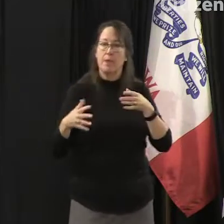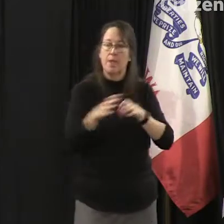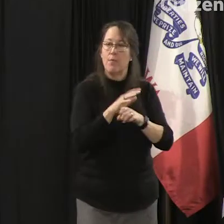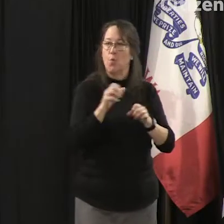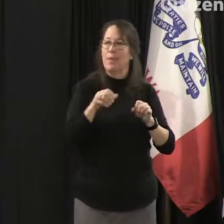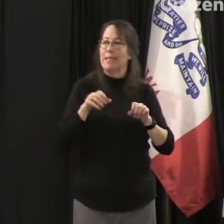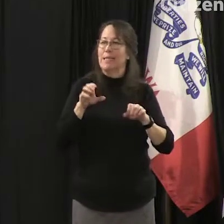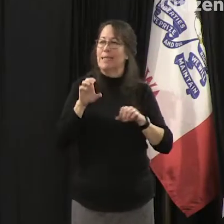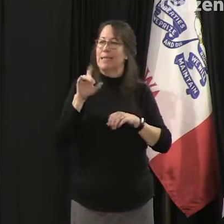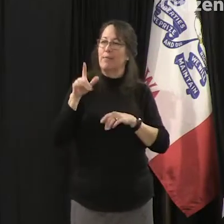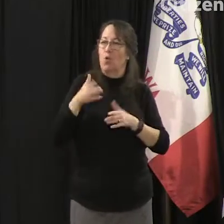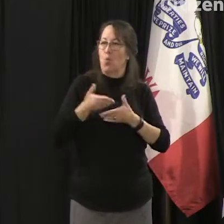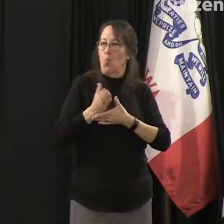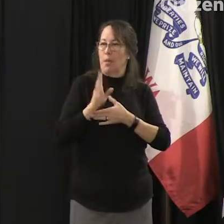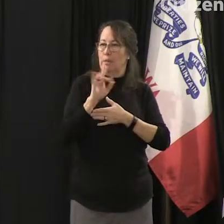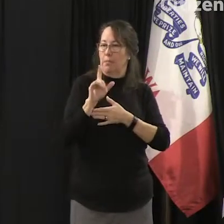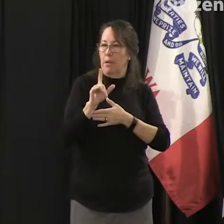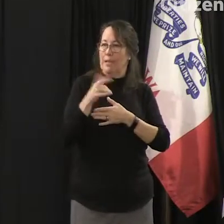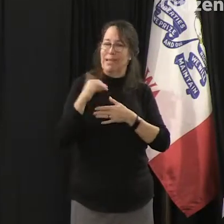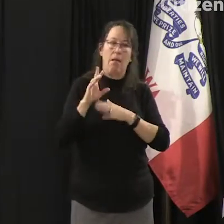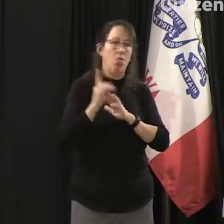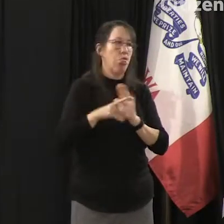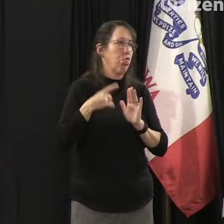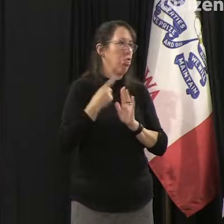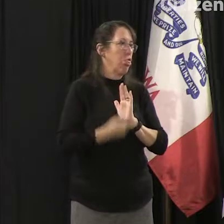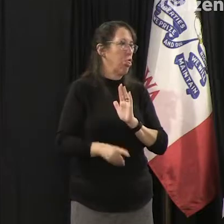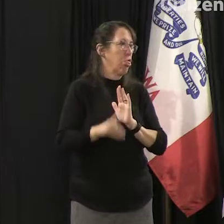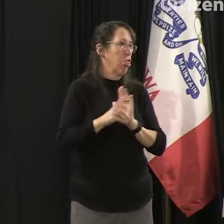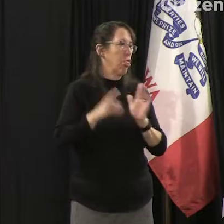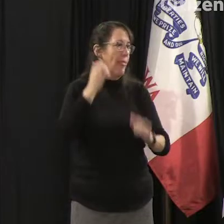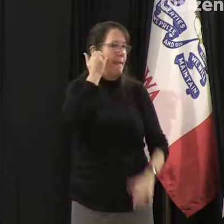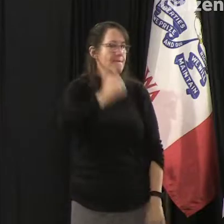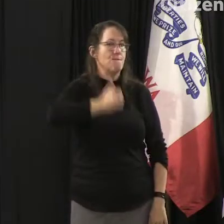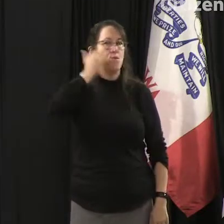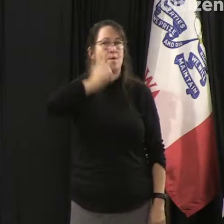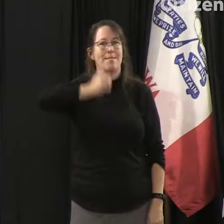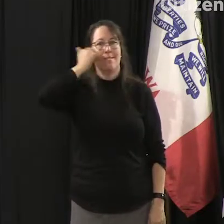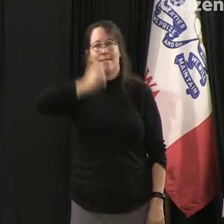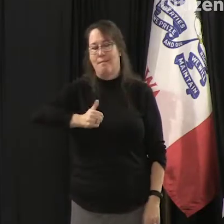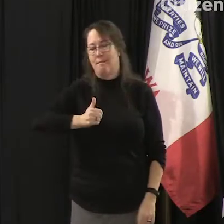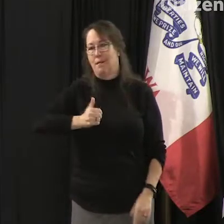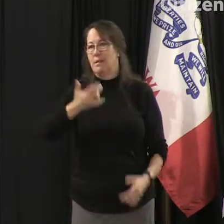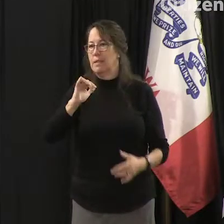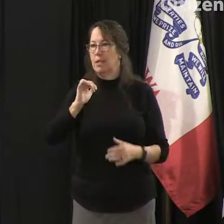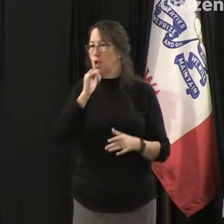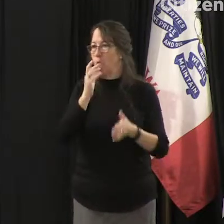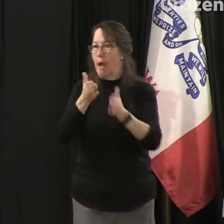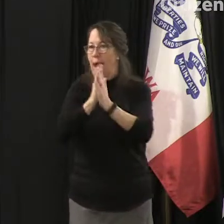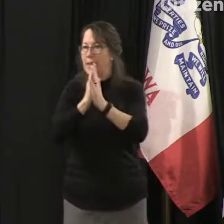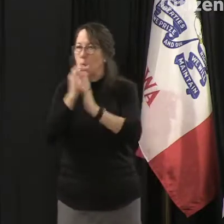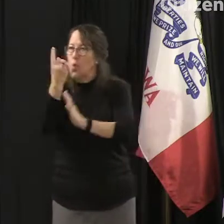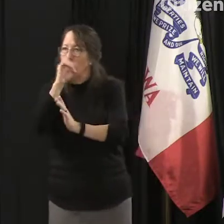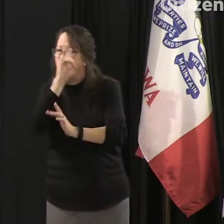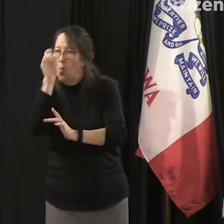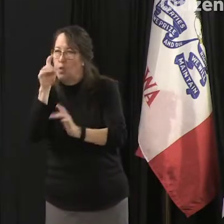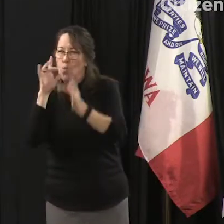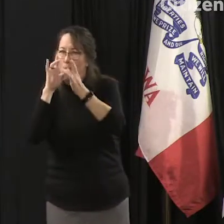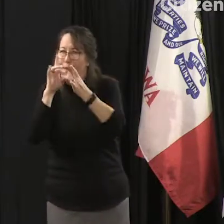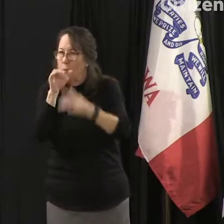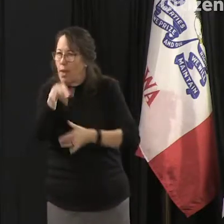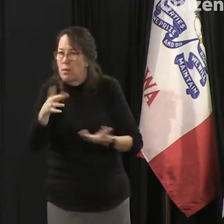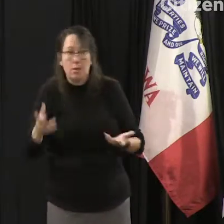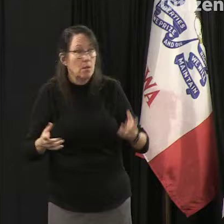civil rights bill, still discriminated against on a daily basis. And yet you're not asking one question about